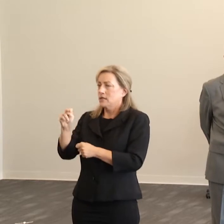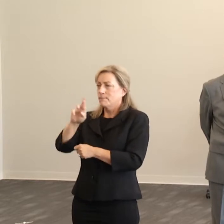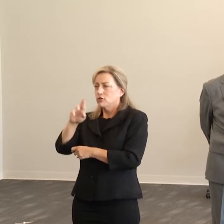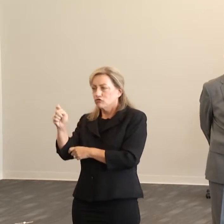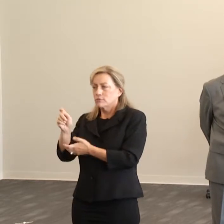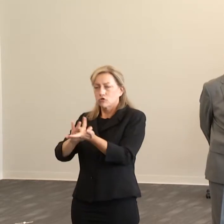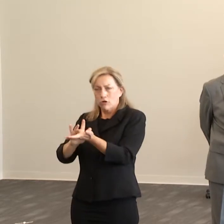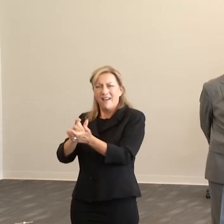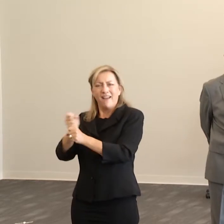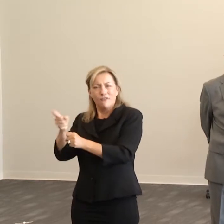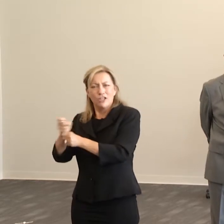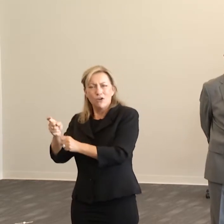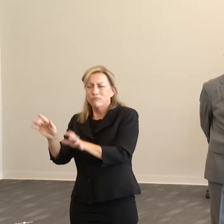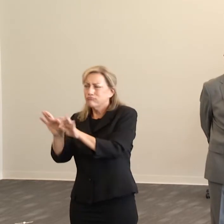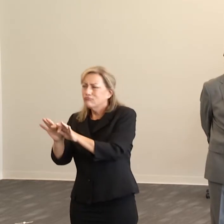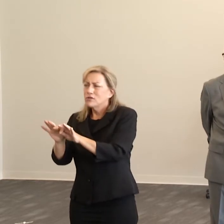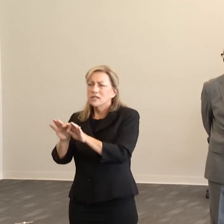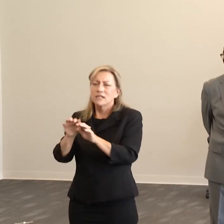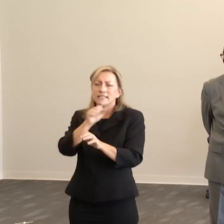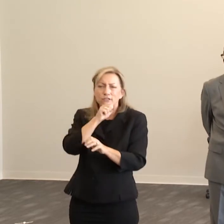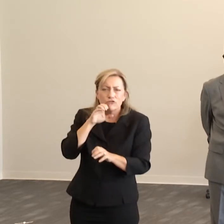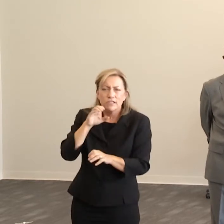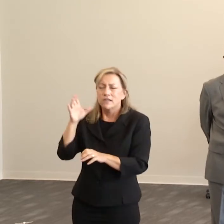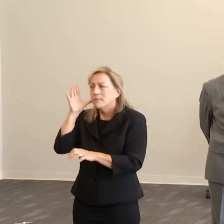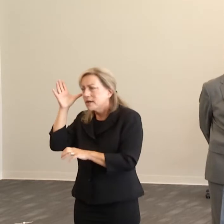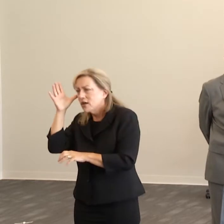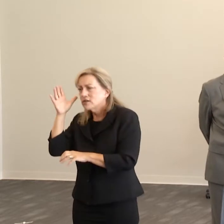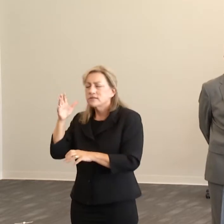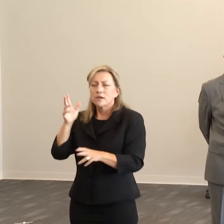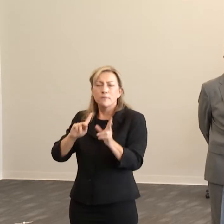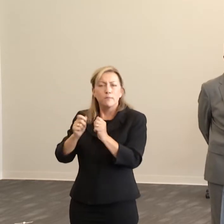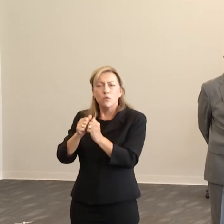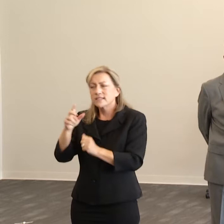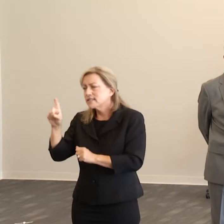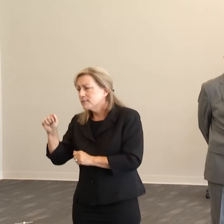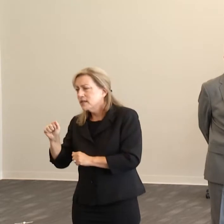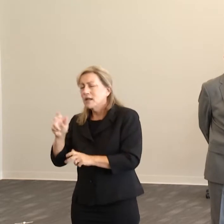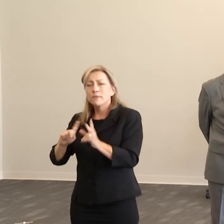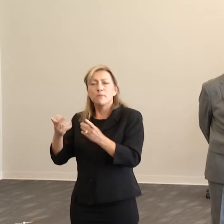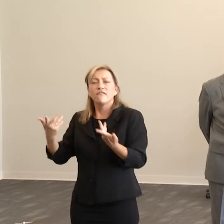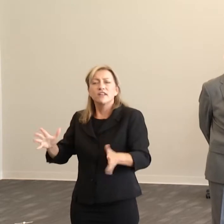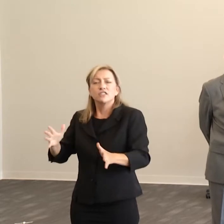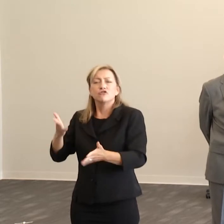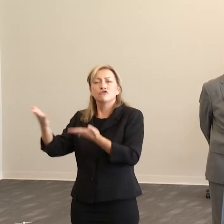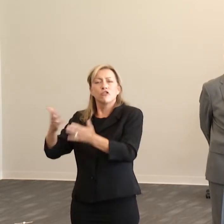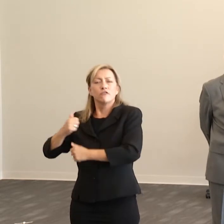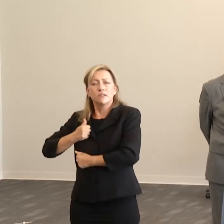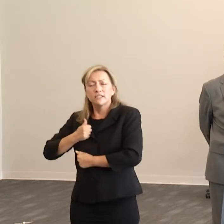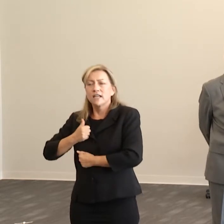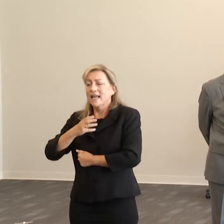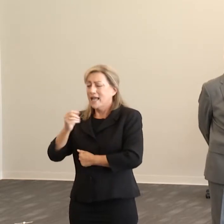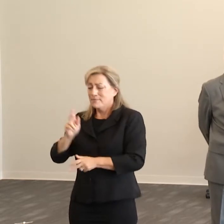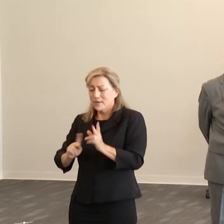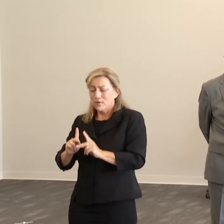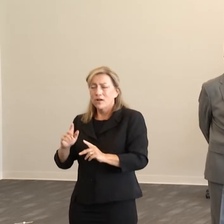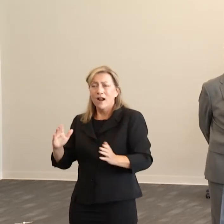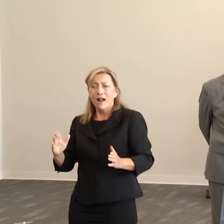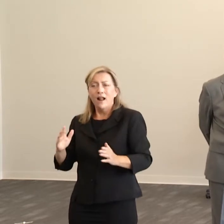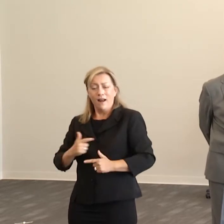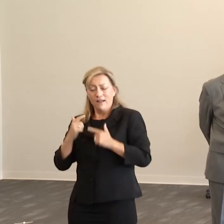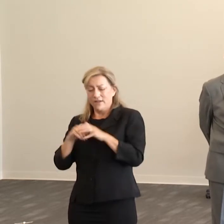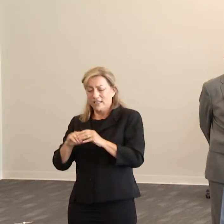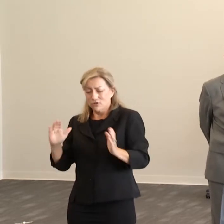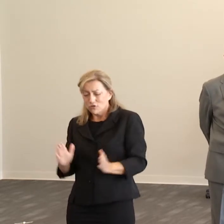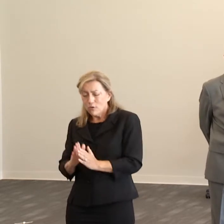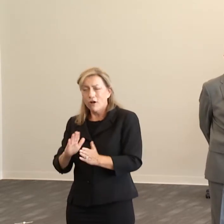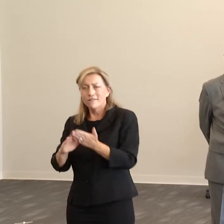for seniors, parents with disabilities, veterans, and folks that live downstate in small towns. 90% of the